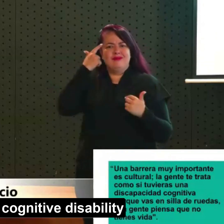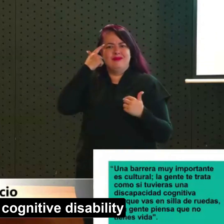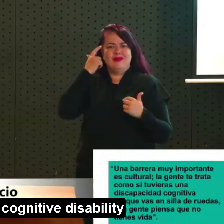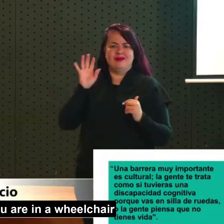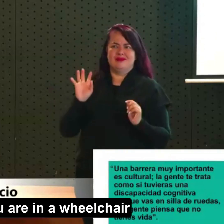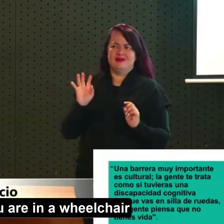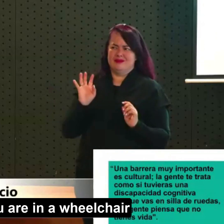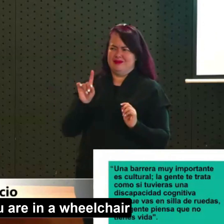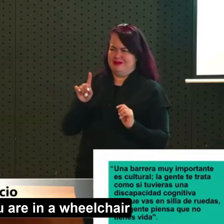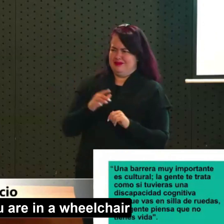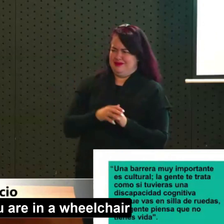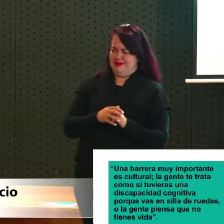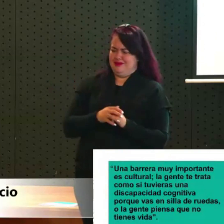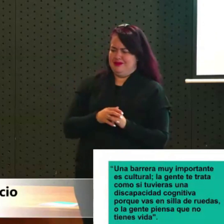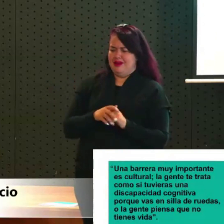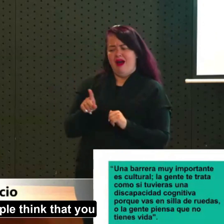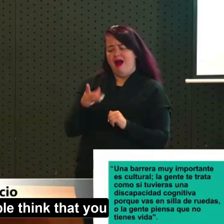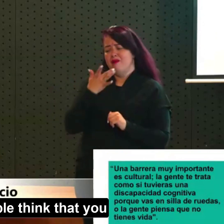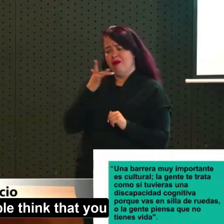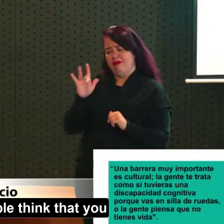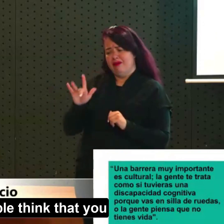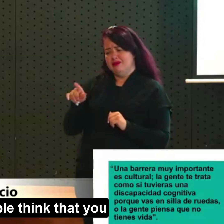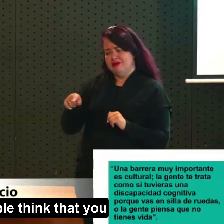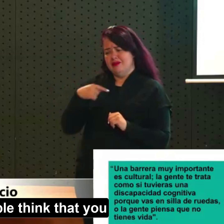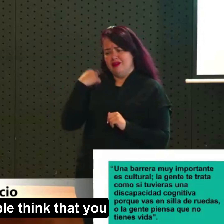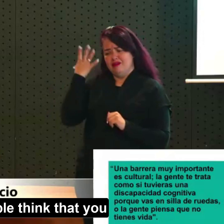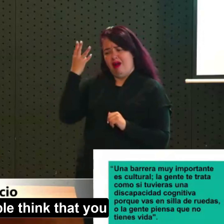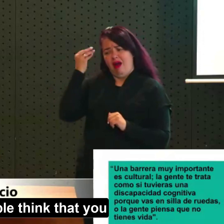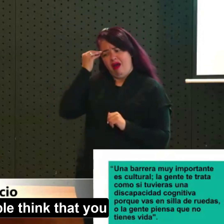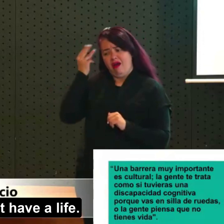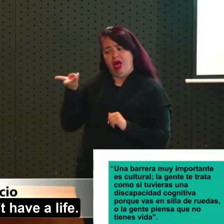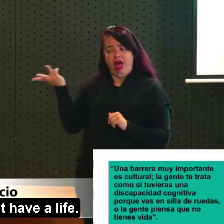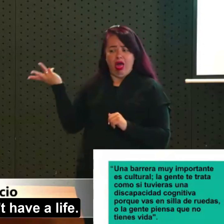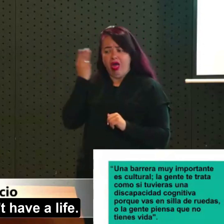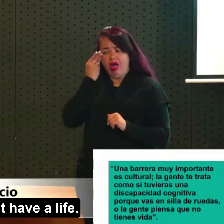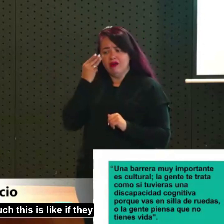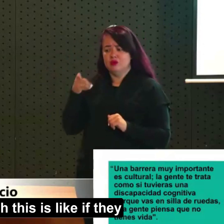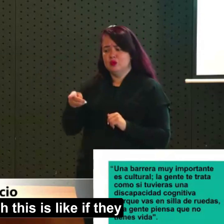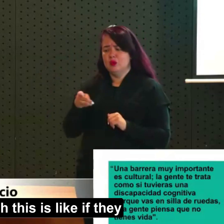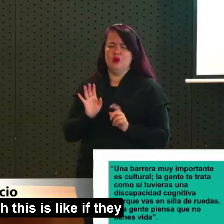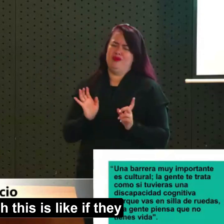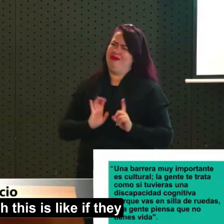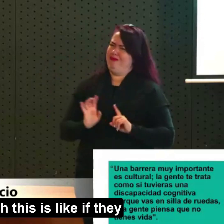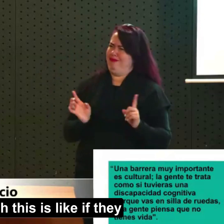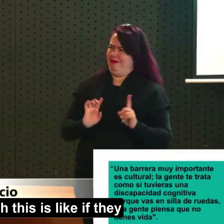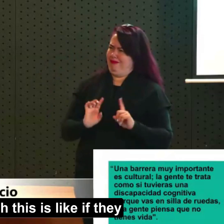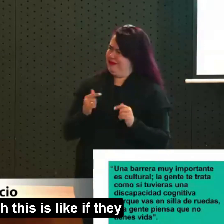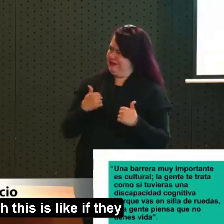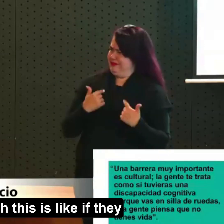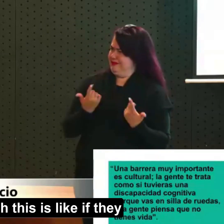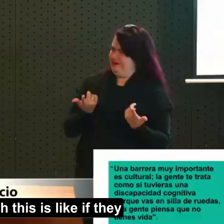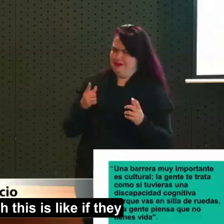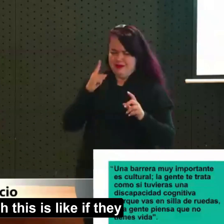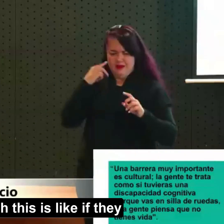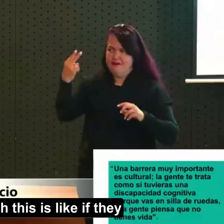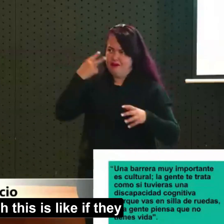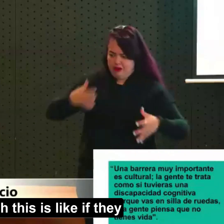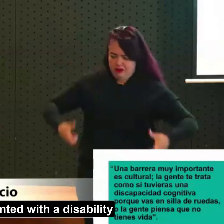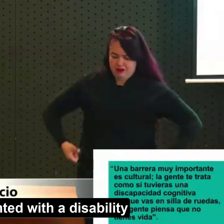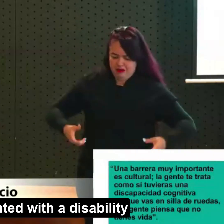cognitive disability because you are in a wheelchair, or people think that you don't have a life. Pretty much this is